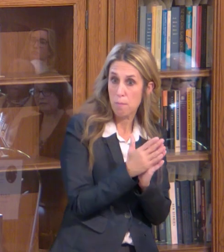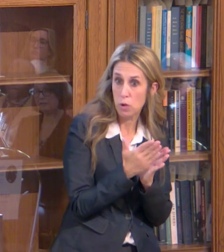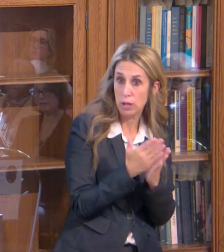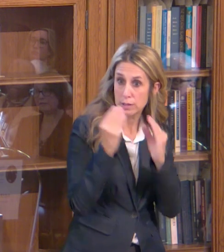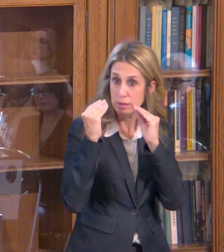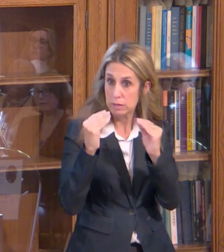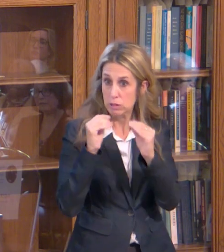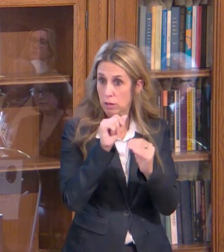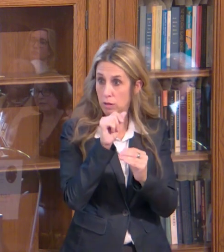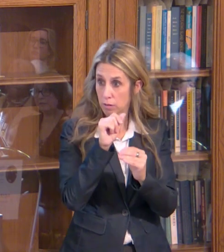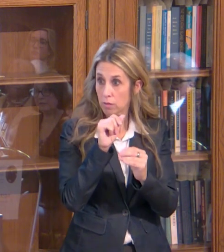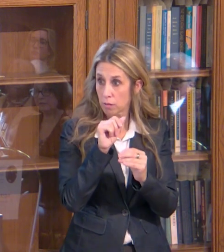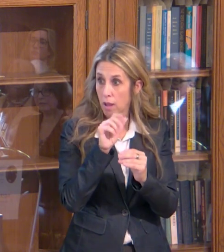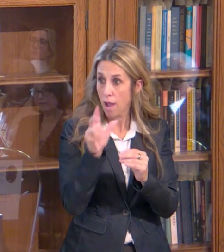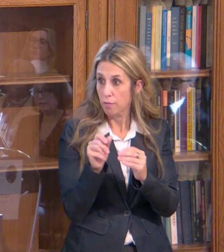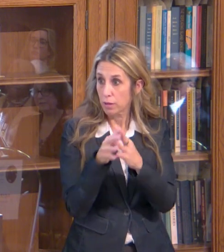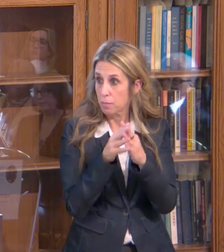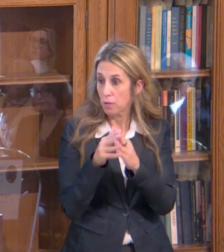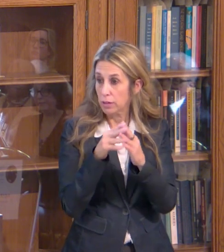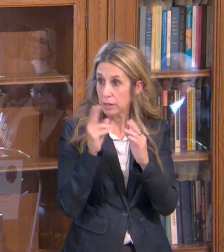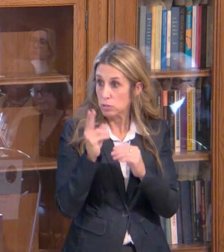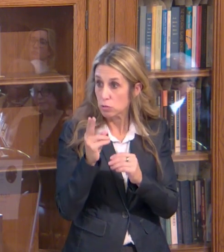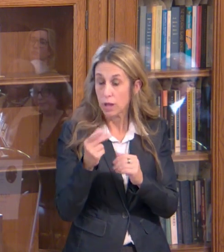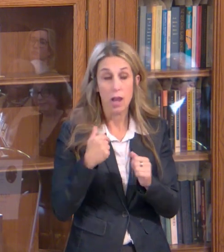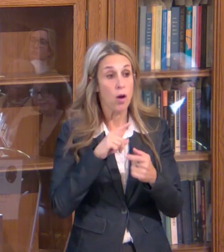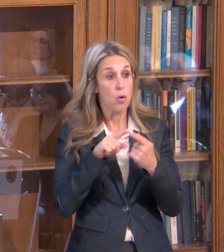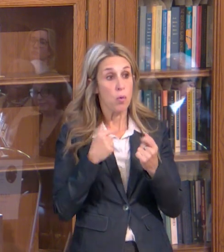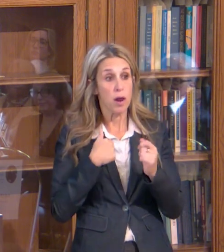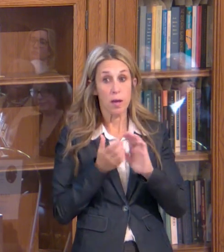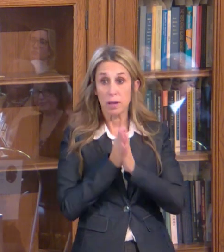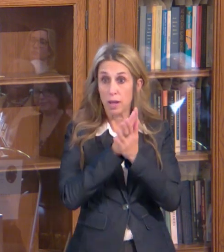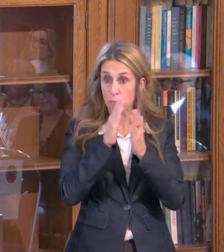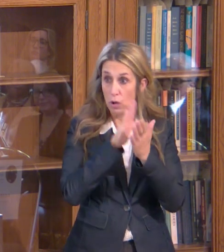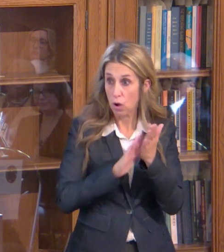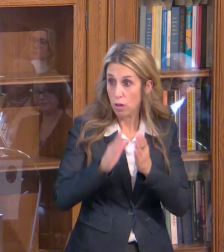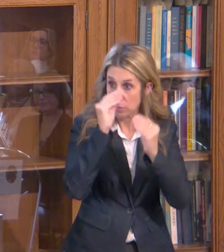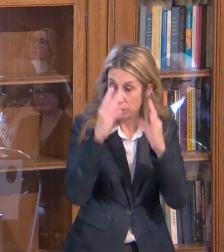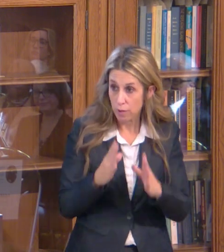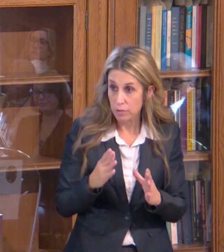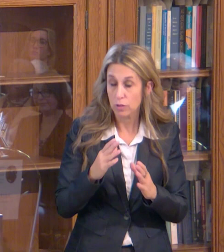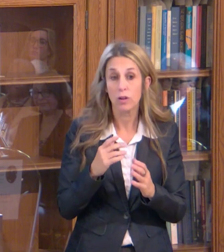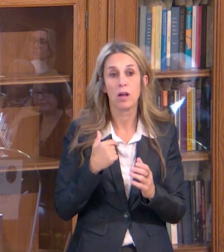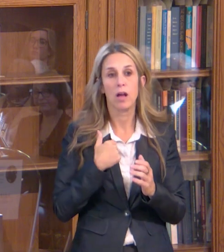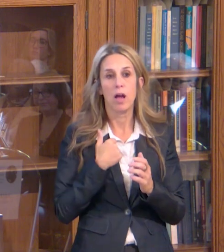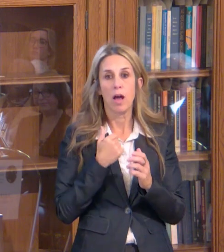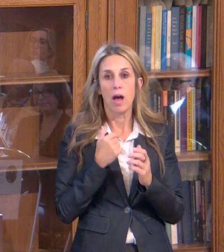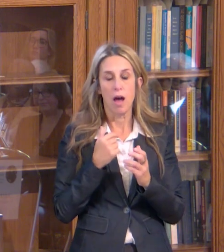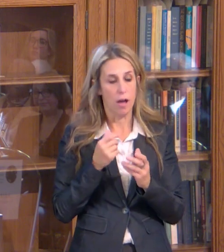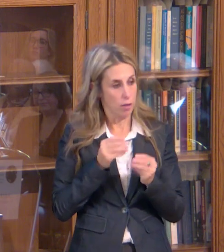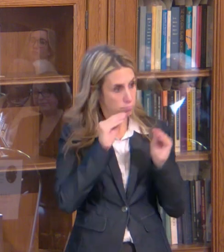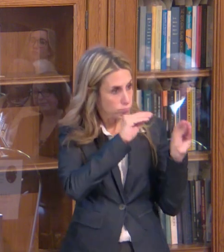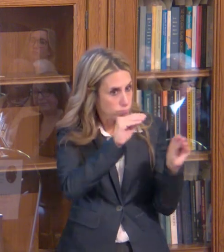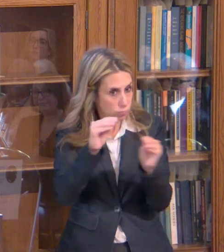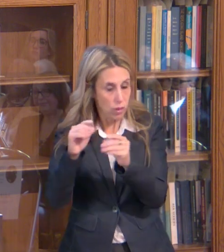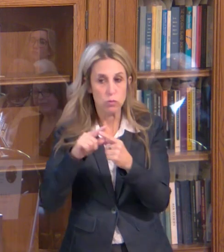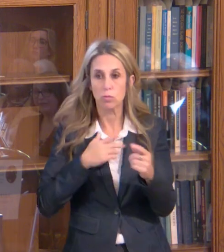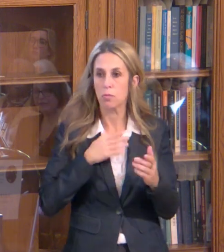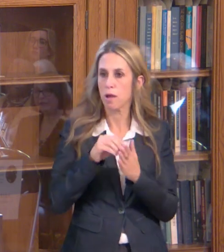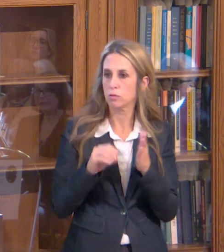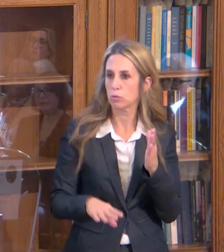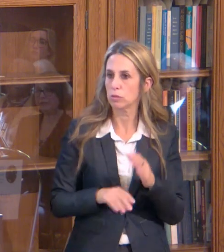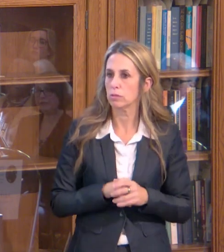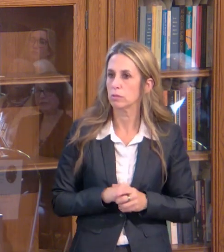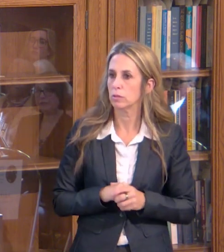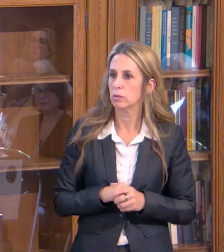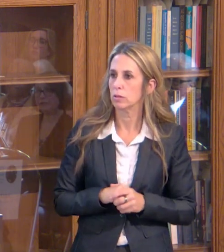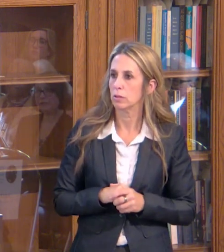history and when I became a college professor I assigned From Slavery to Freedom to my students so I'm telling you